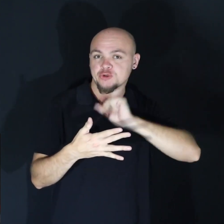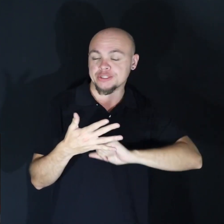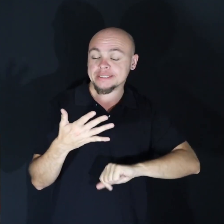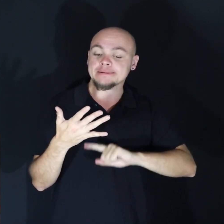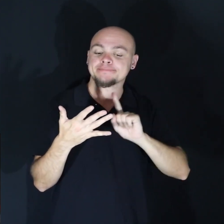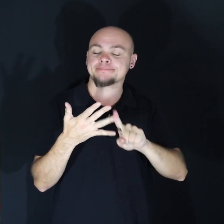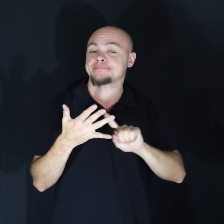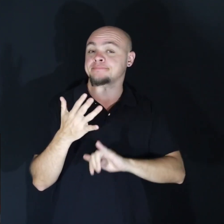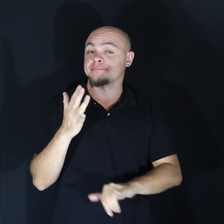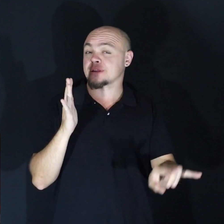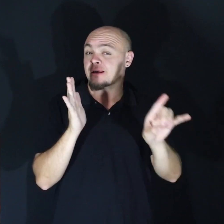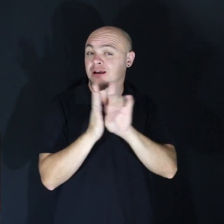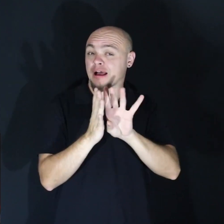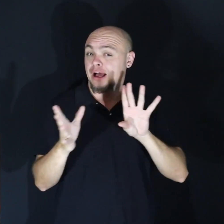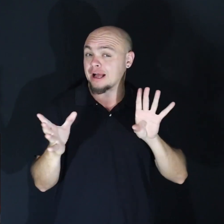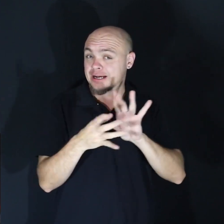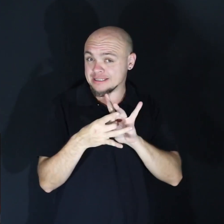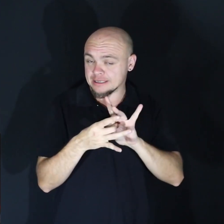patience,